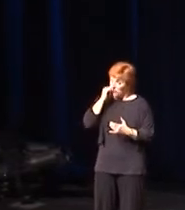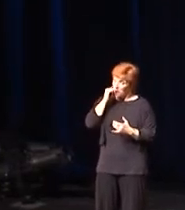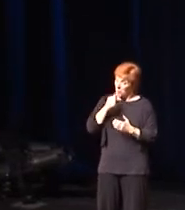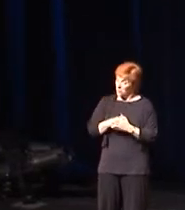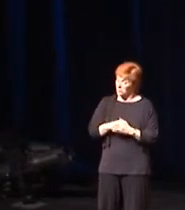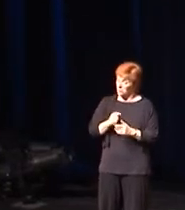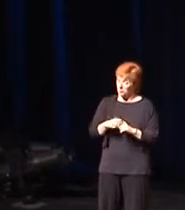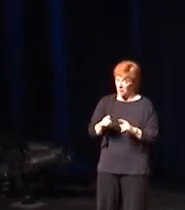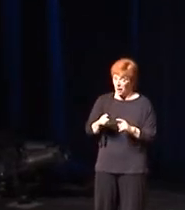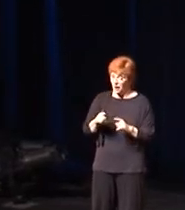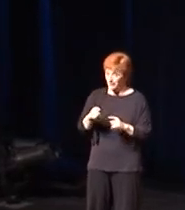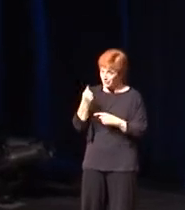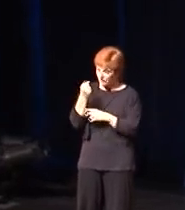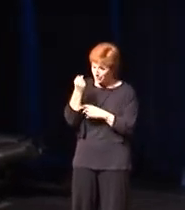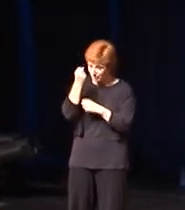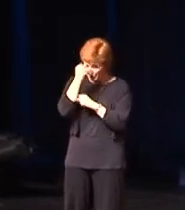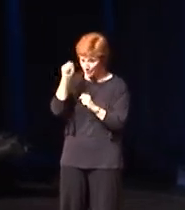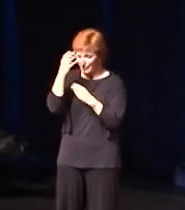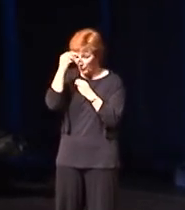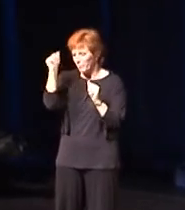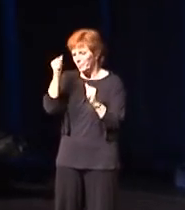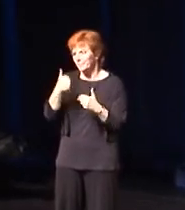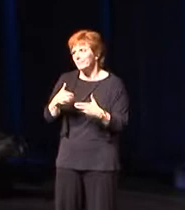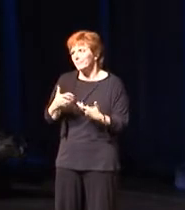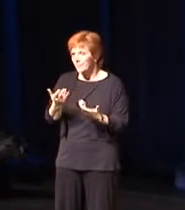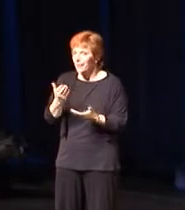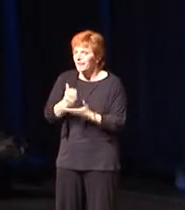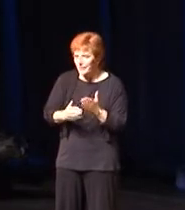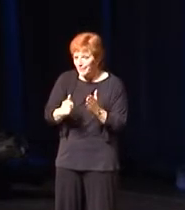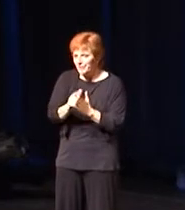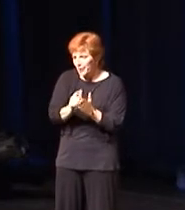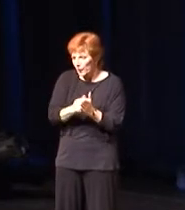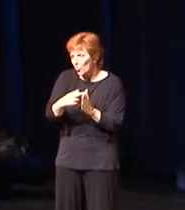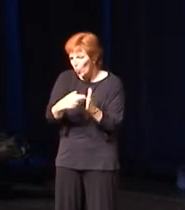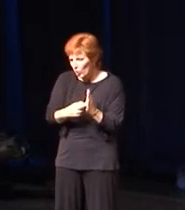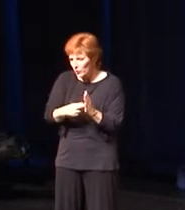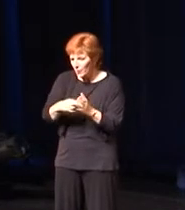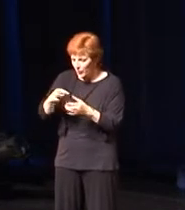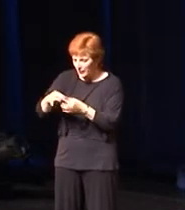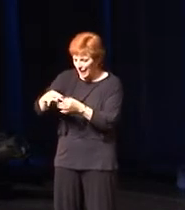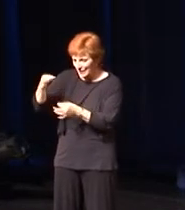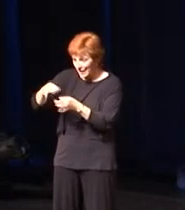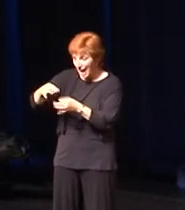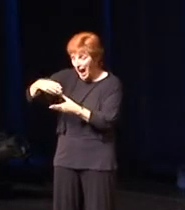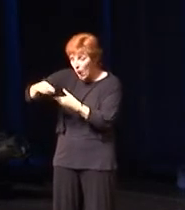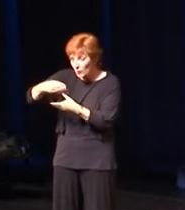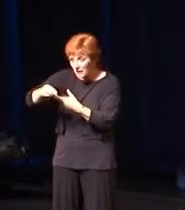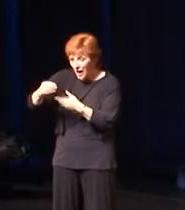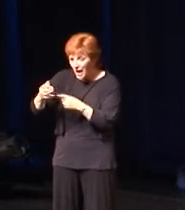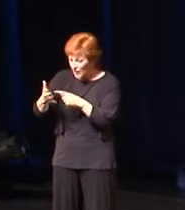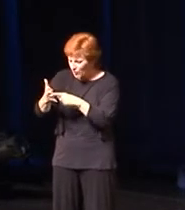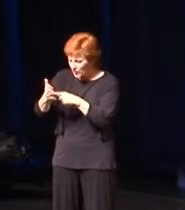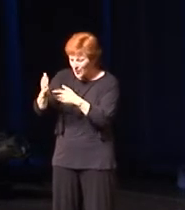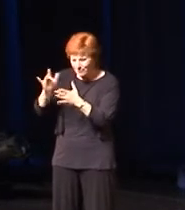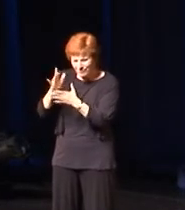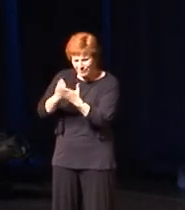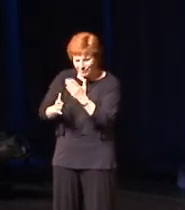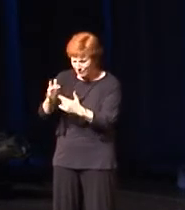they disobeyed antennas 101 and they put the antenna on the outside and put your hand against it, it